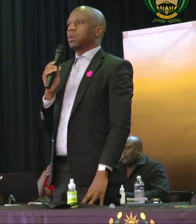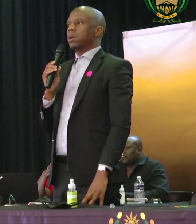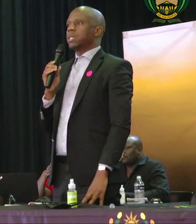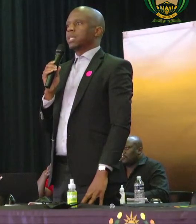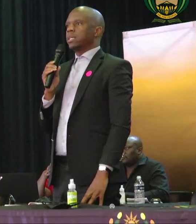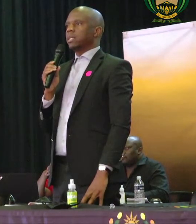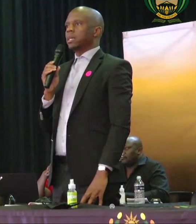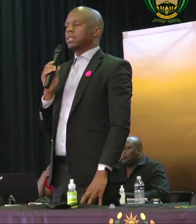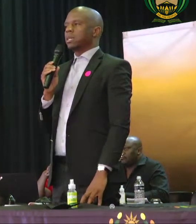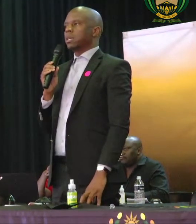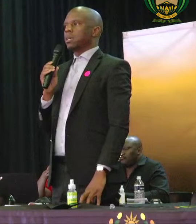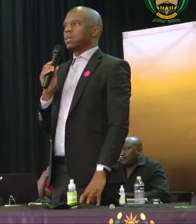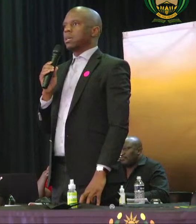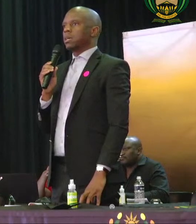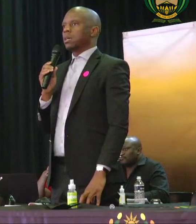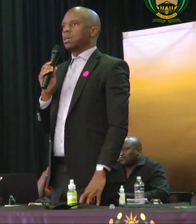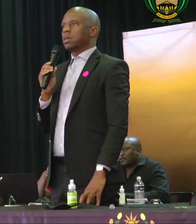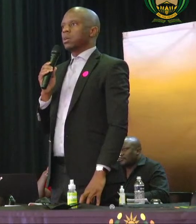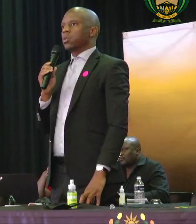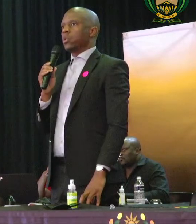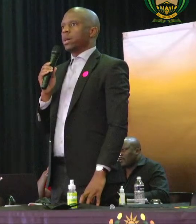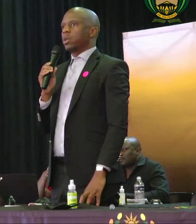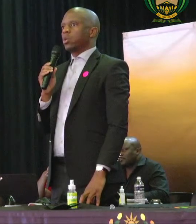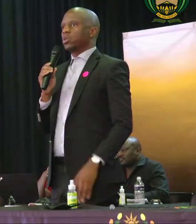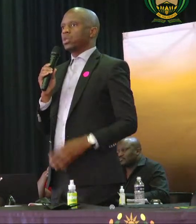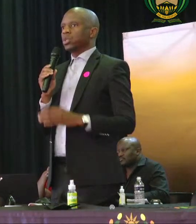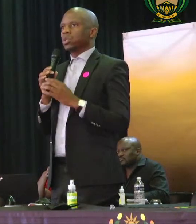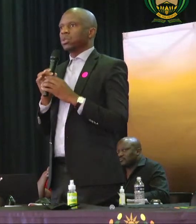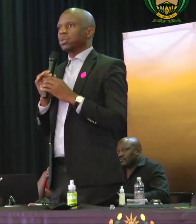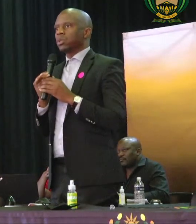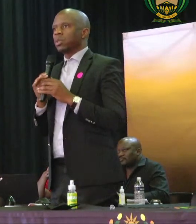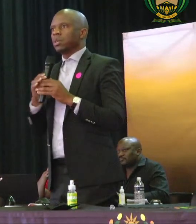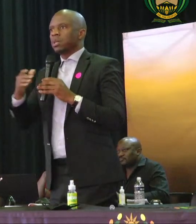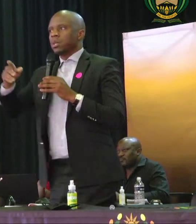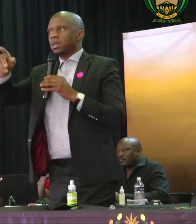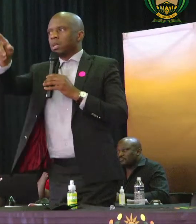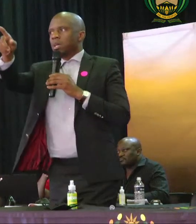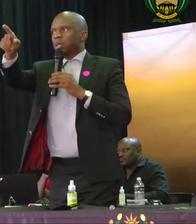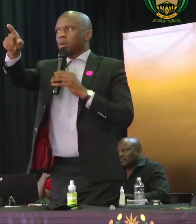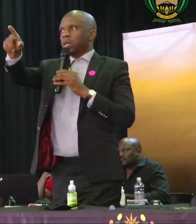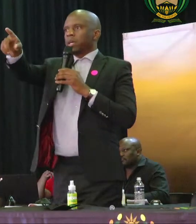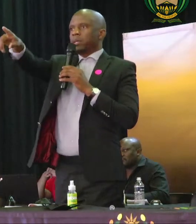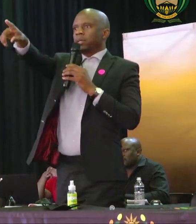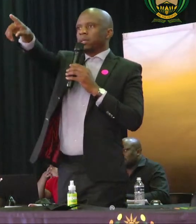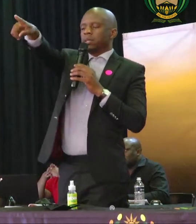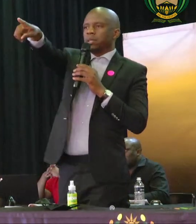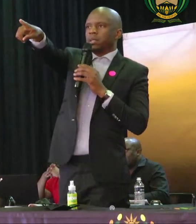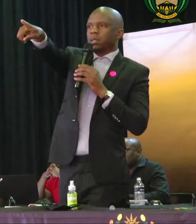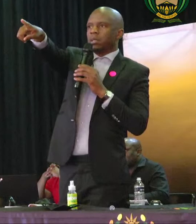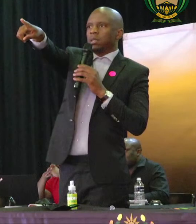It's our understanding that we are closing. Okay.